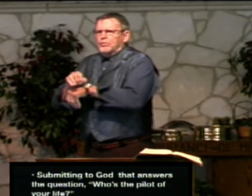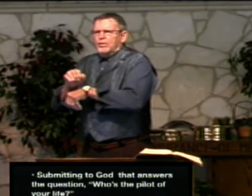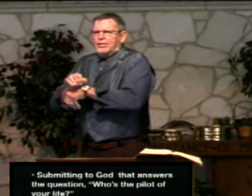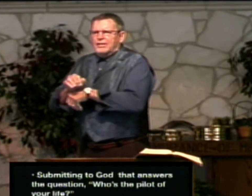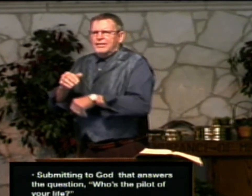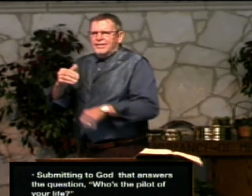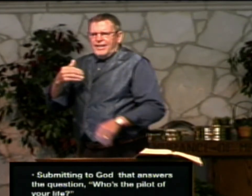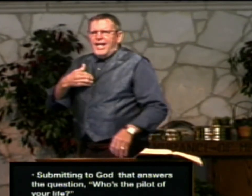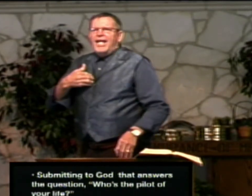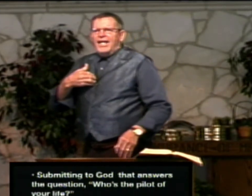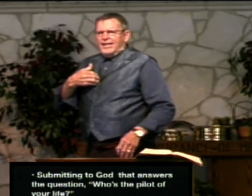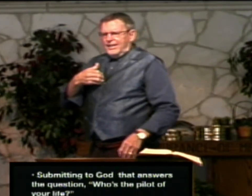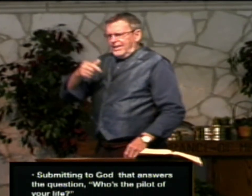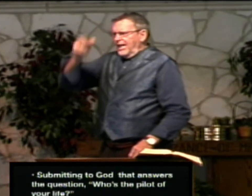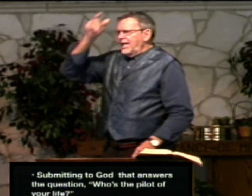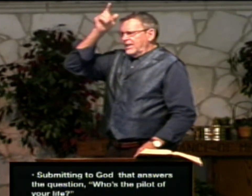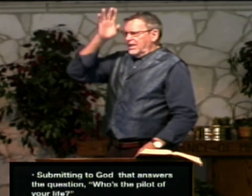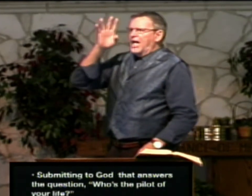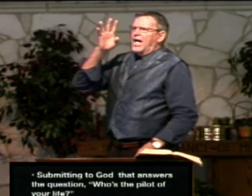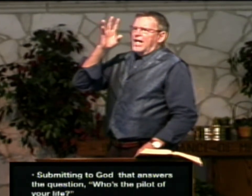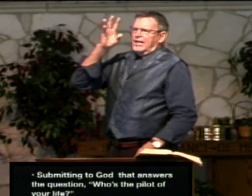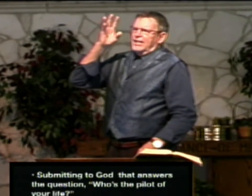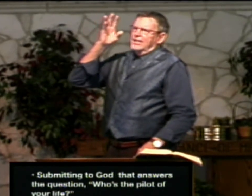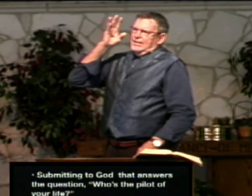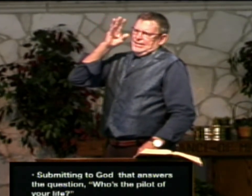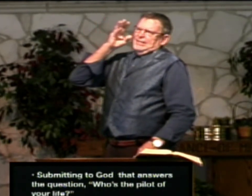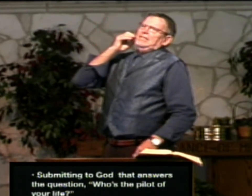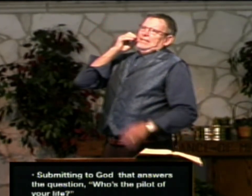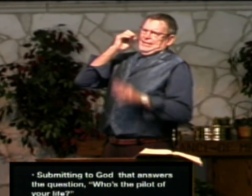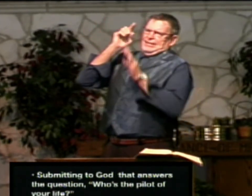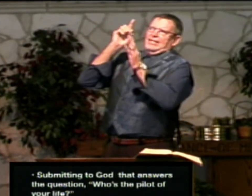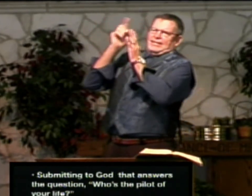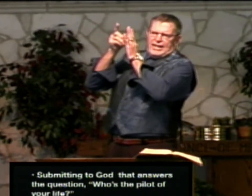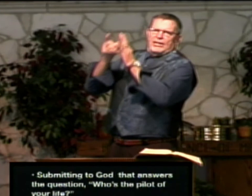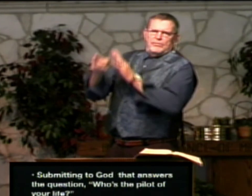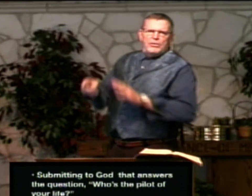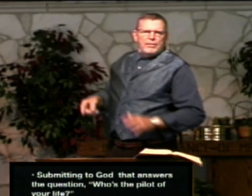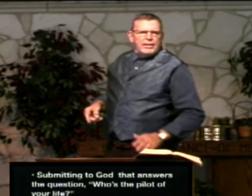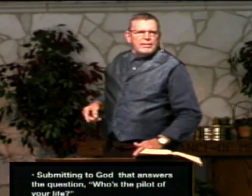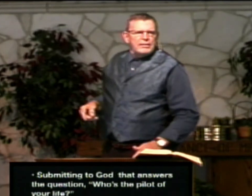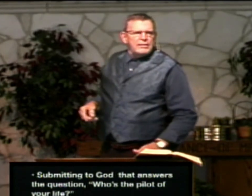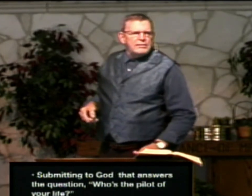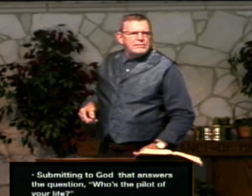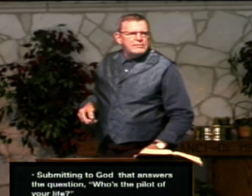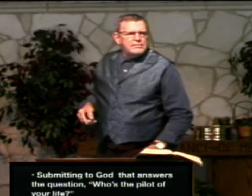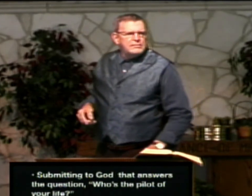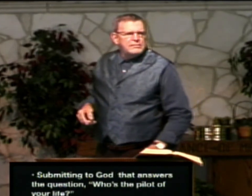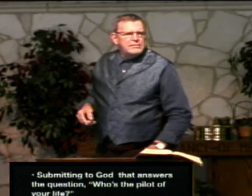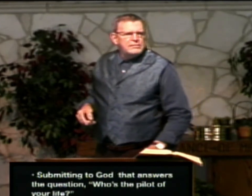at work had a God encounter moment.